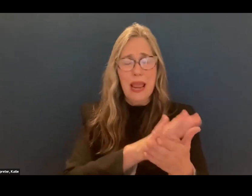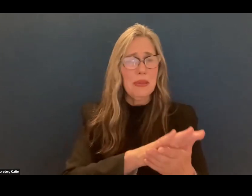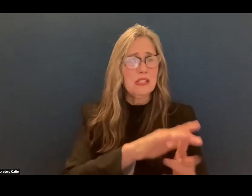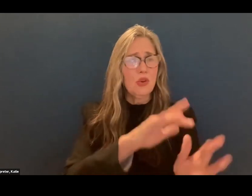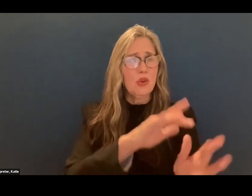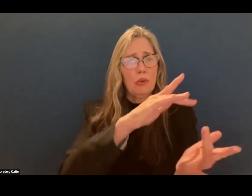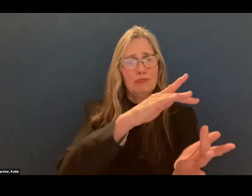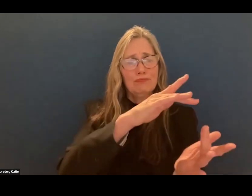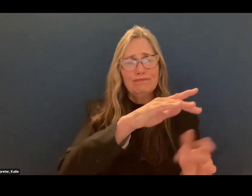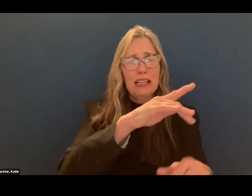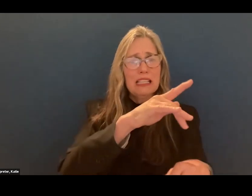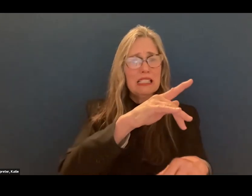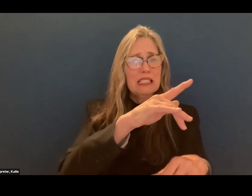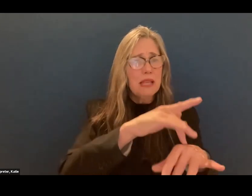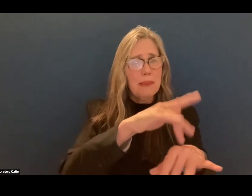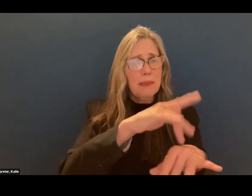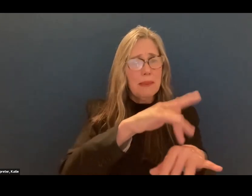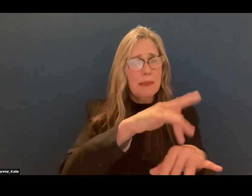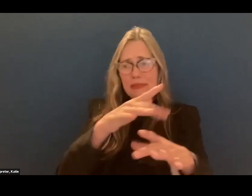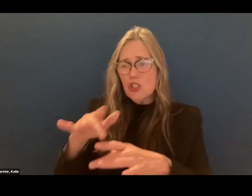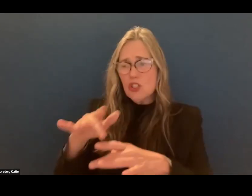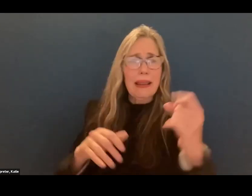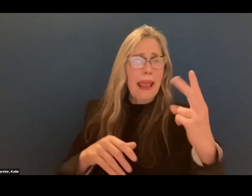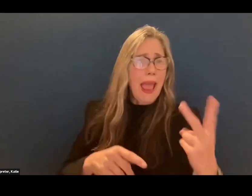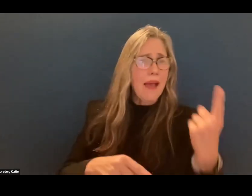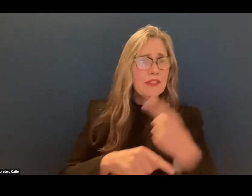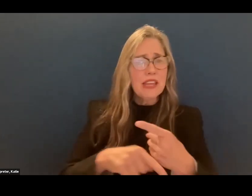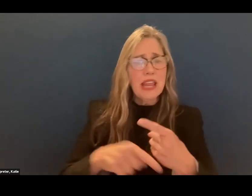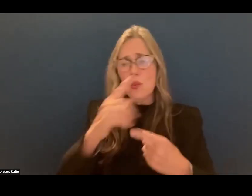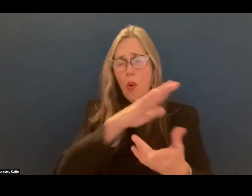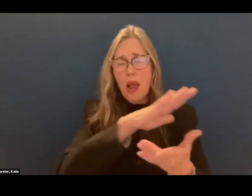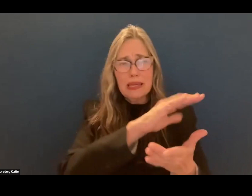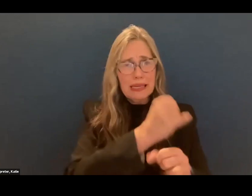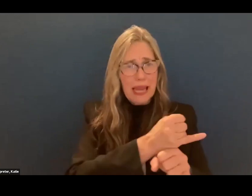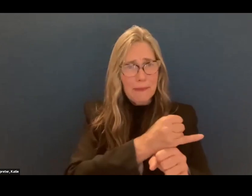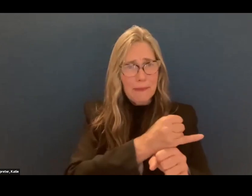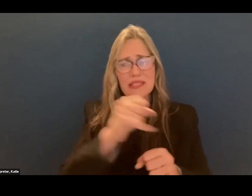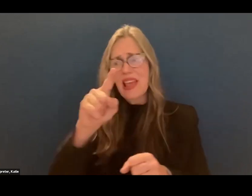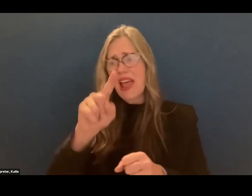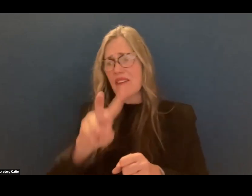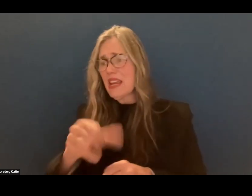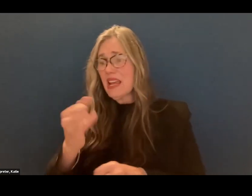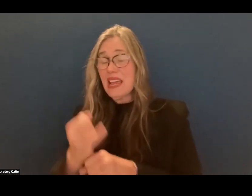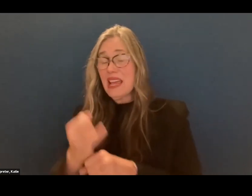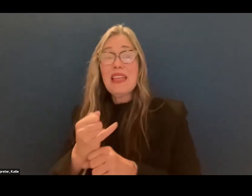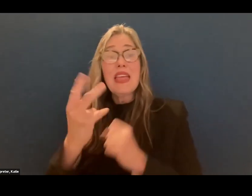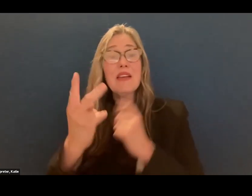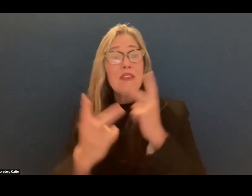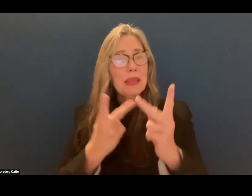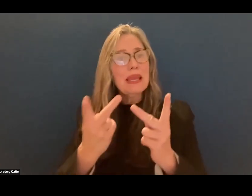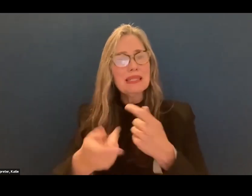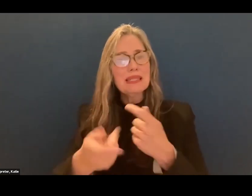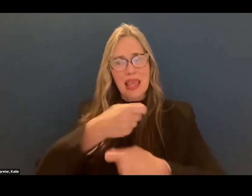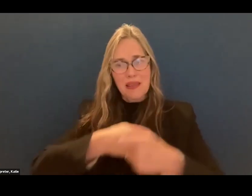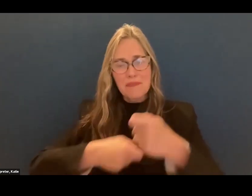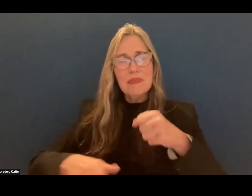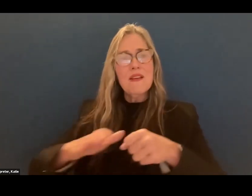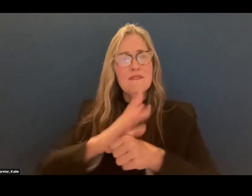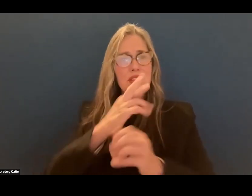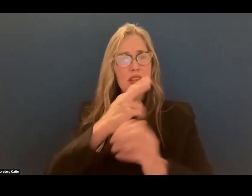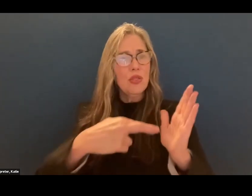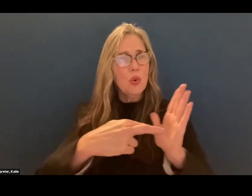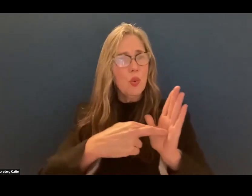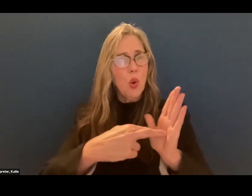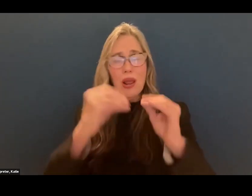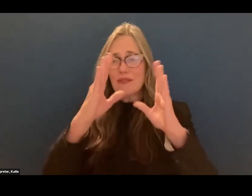campuses. Sometimes they do a half day here and a half day there. Really important visitors because they fill the role of the teacher